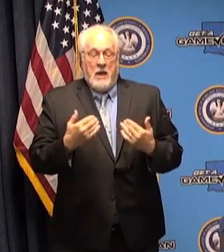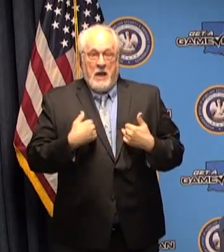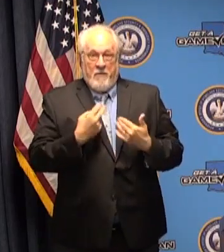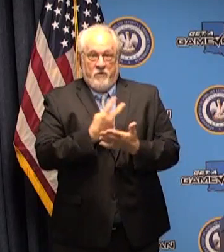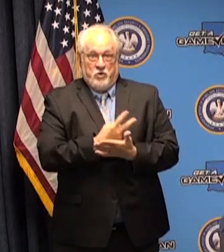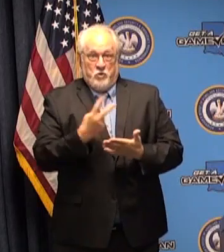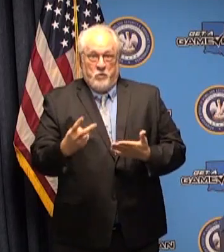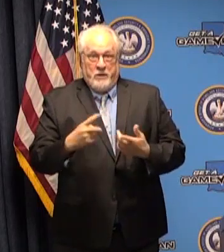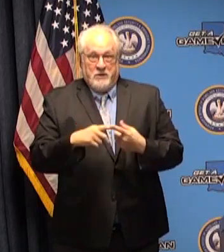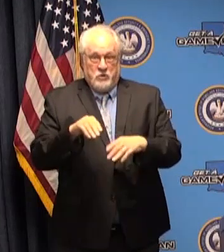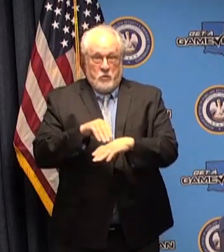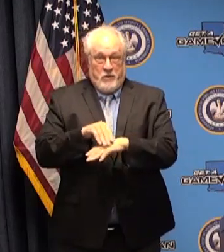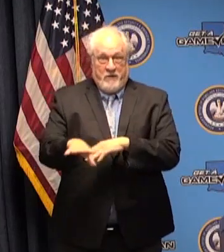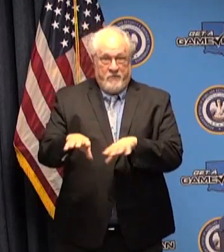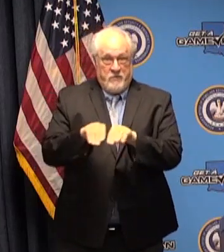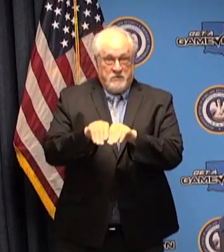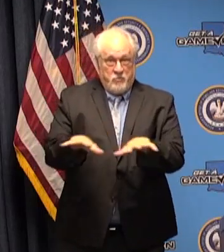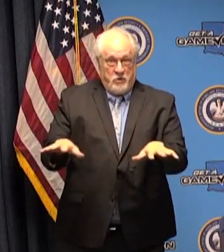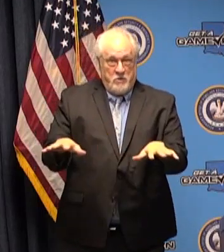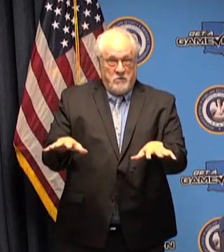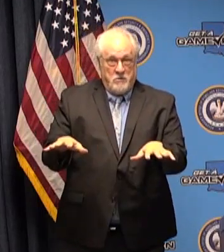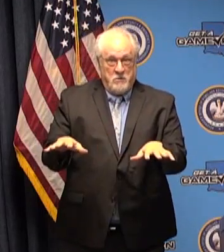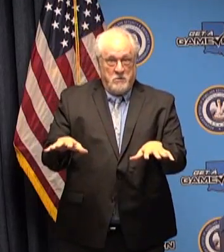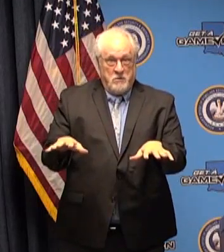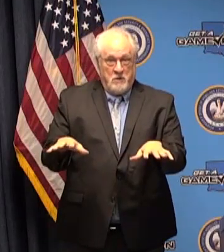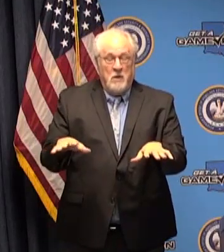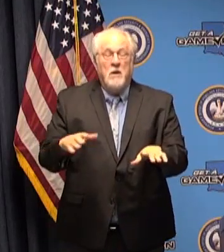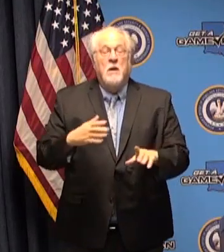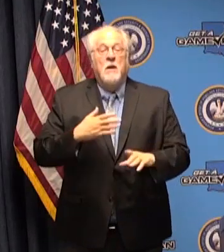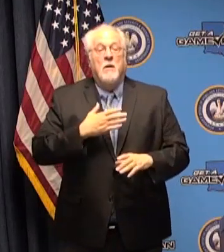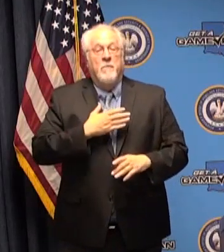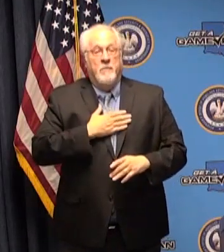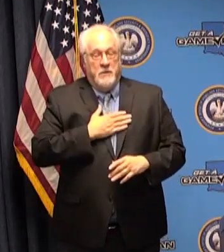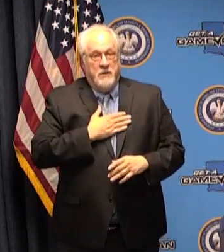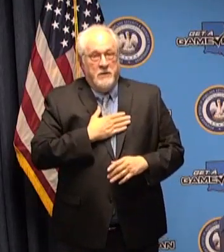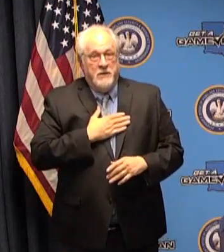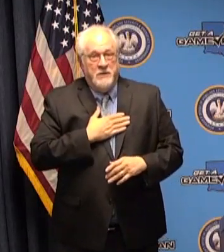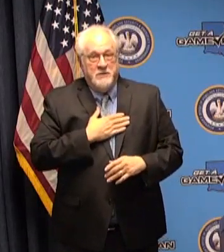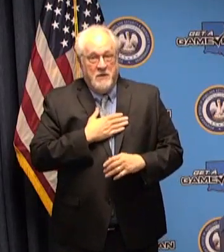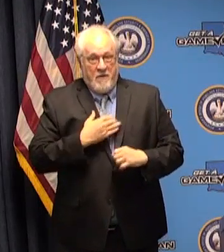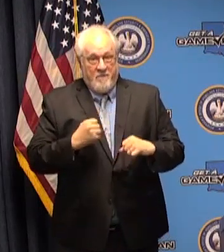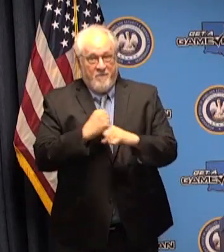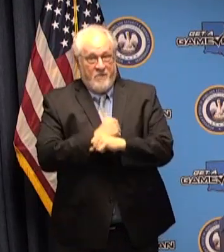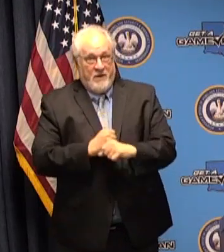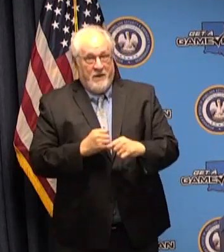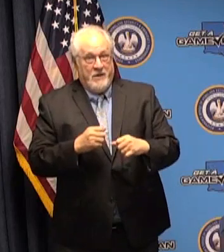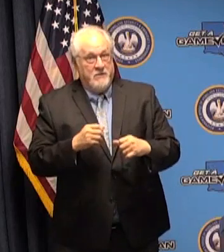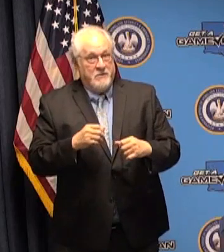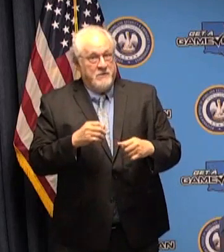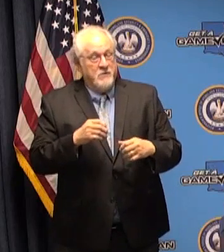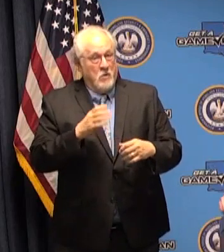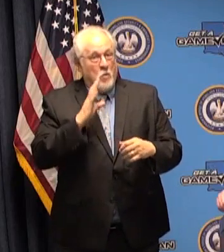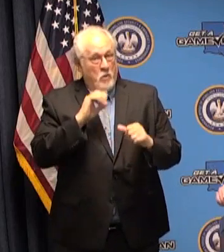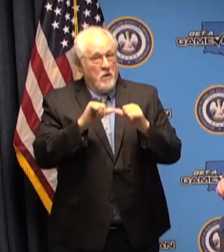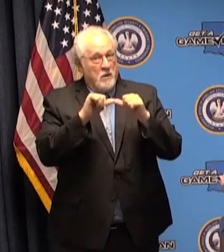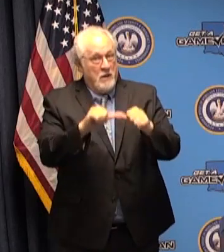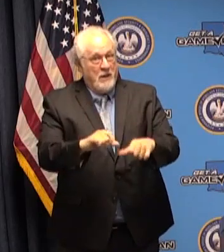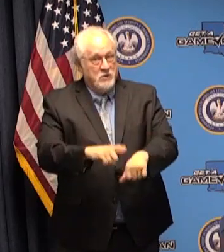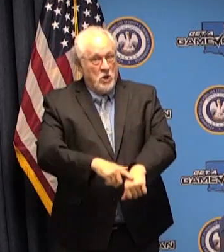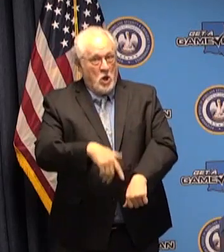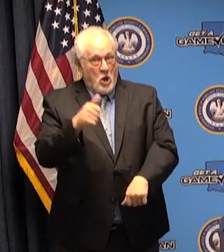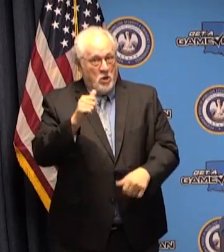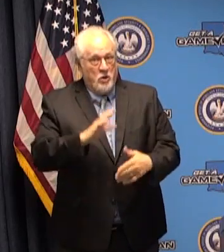2 weeks to influence this spread, please understand, this fight against coronavirus is going to last much